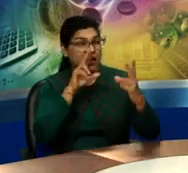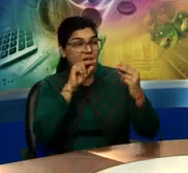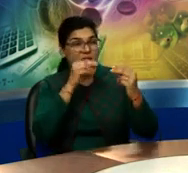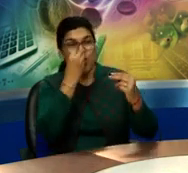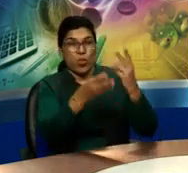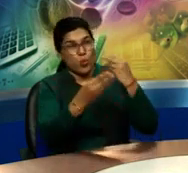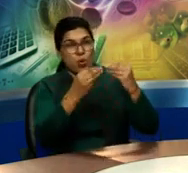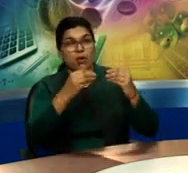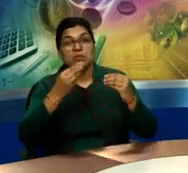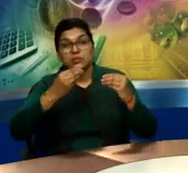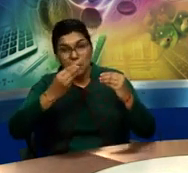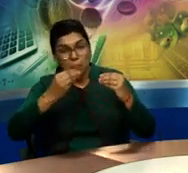The second point explains that